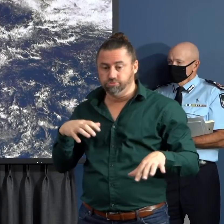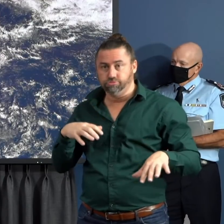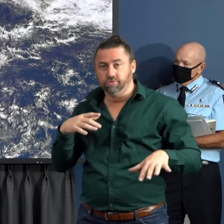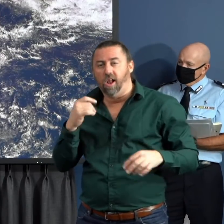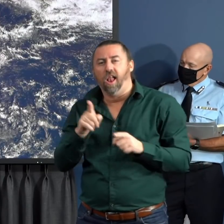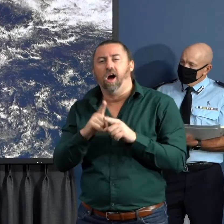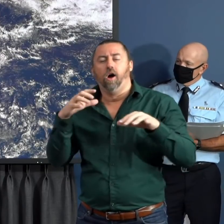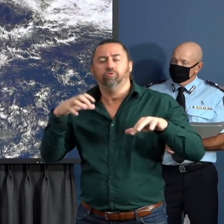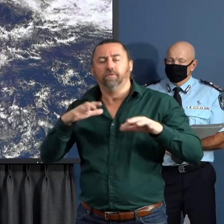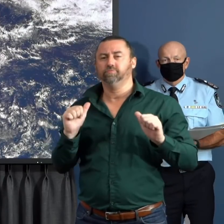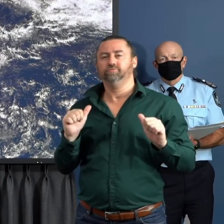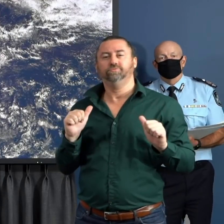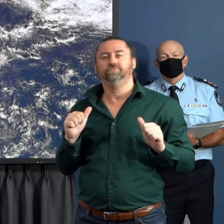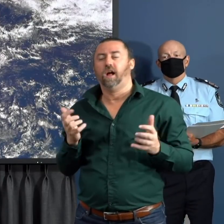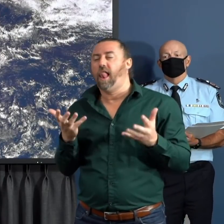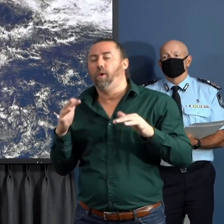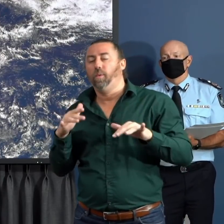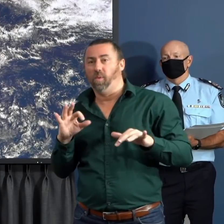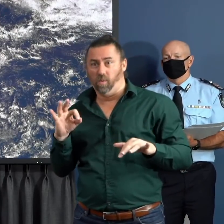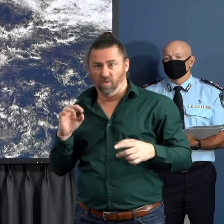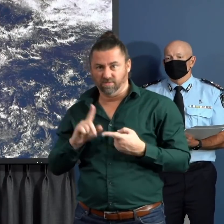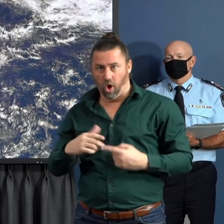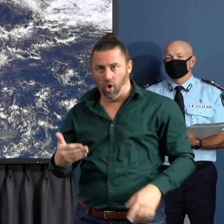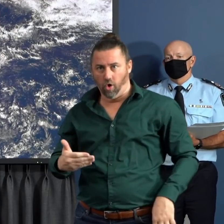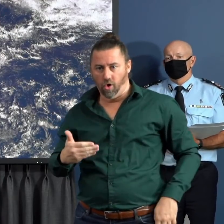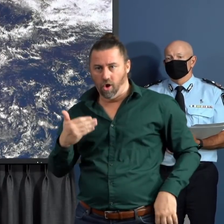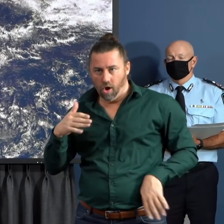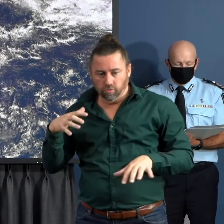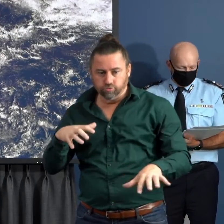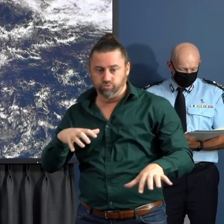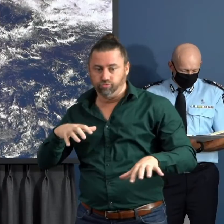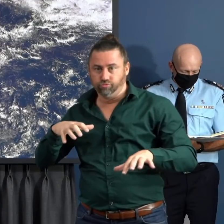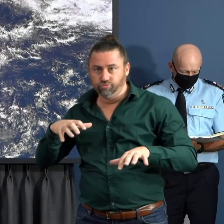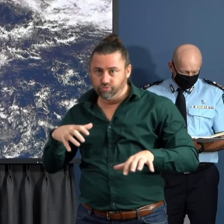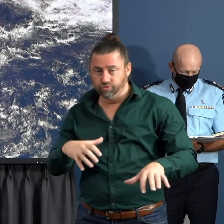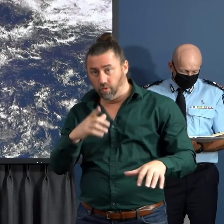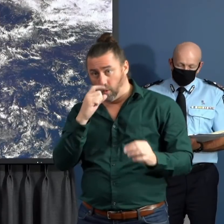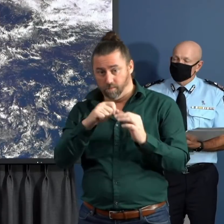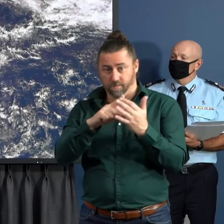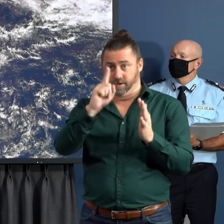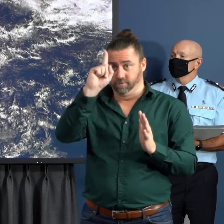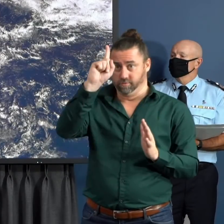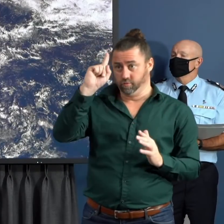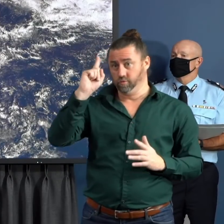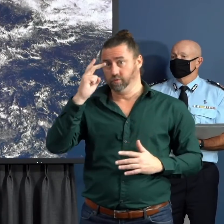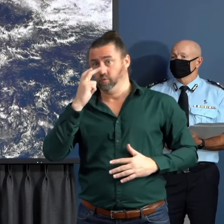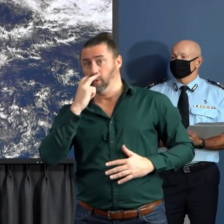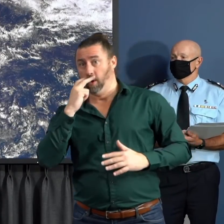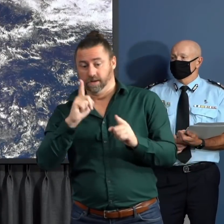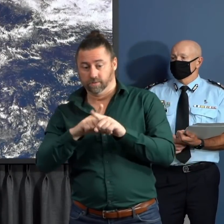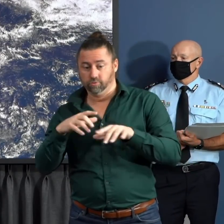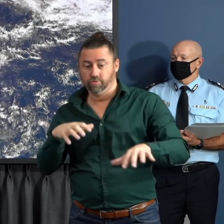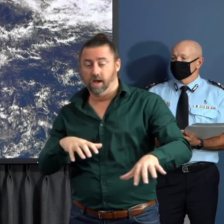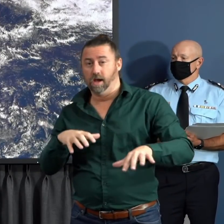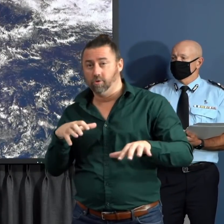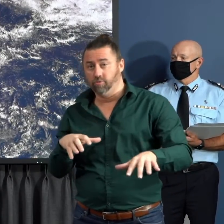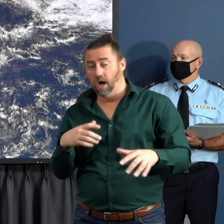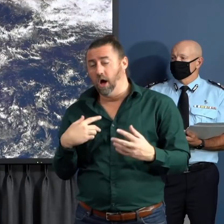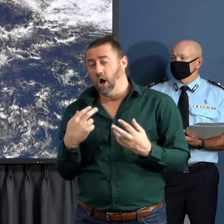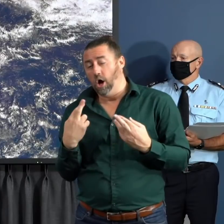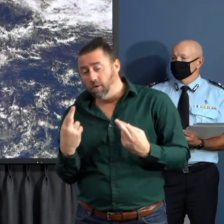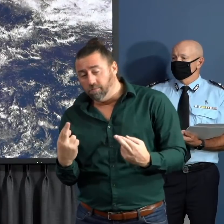that can lead to flash flooding, and we are expecting that to continue throughout today and this evening, and we're hoping to see some